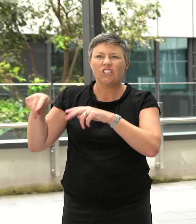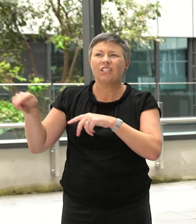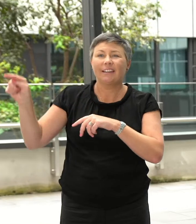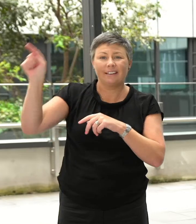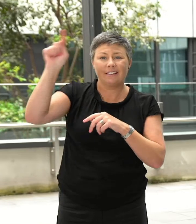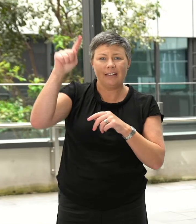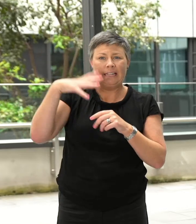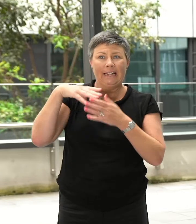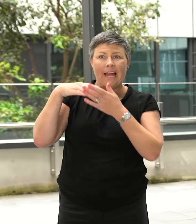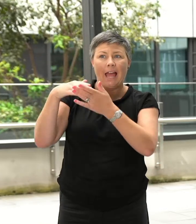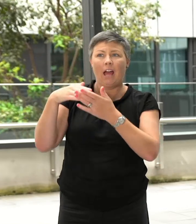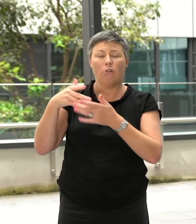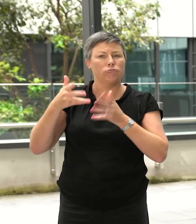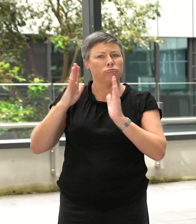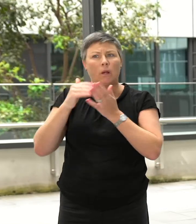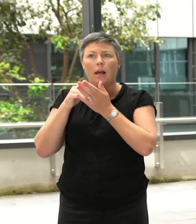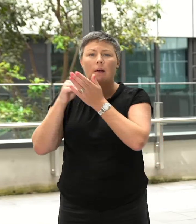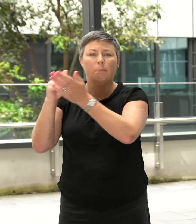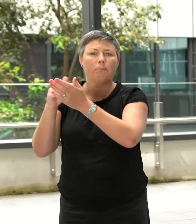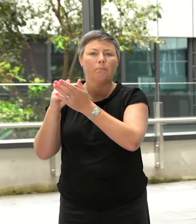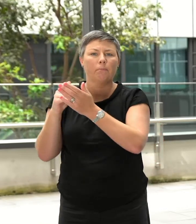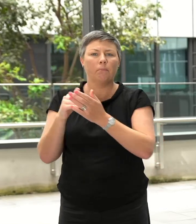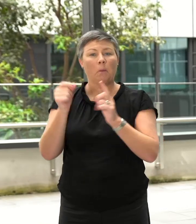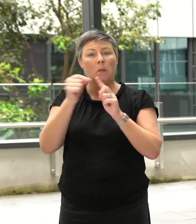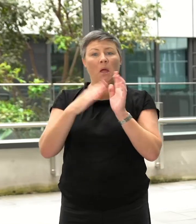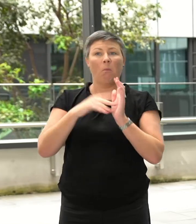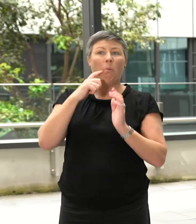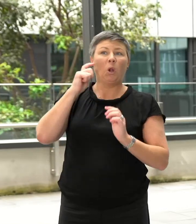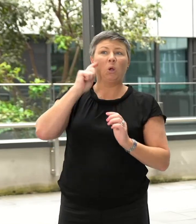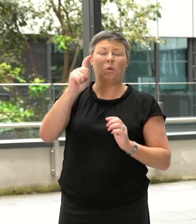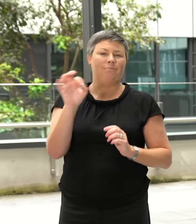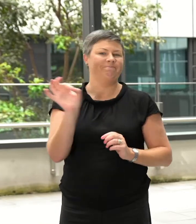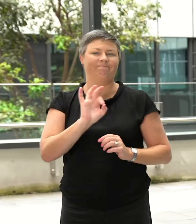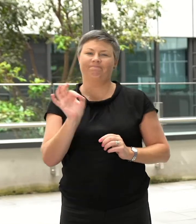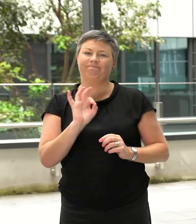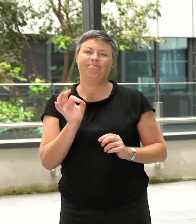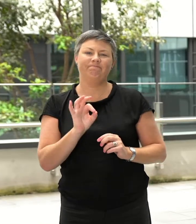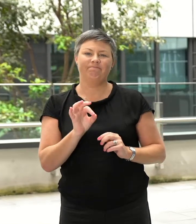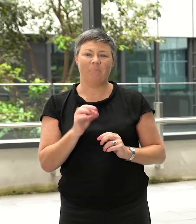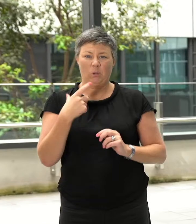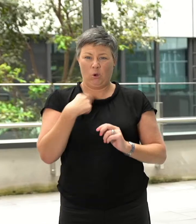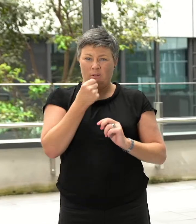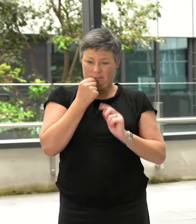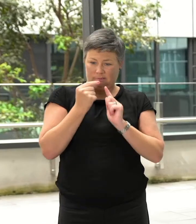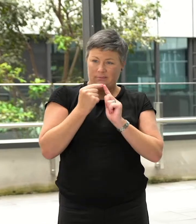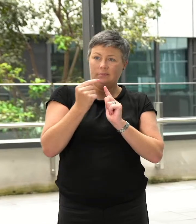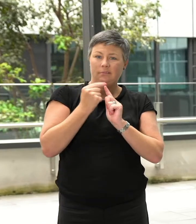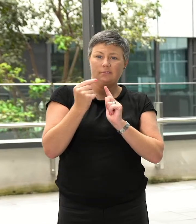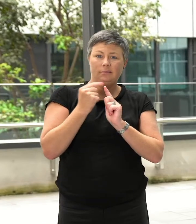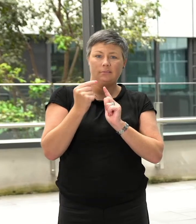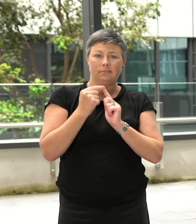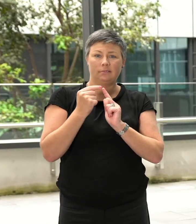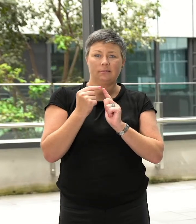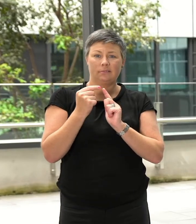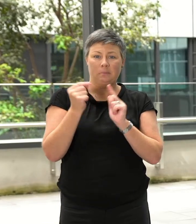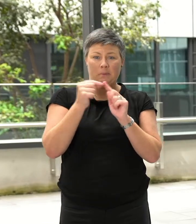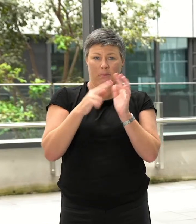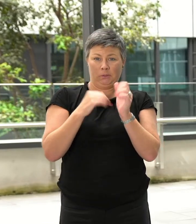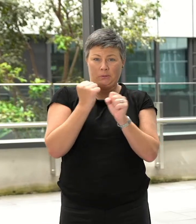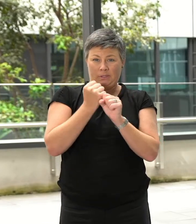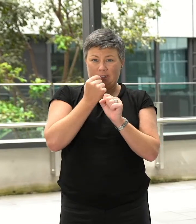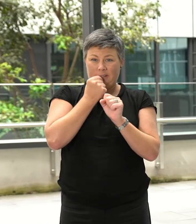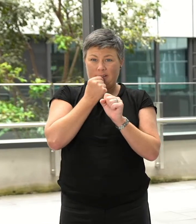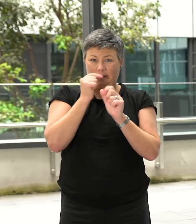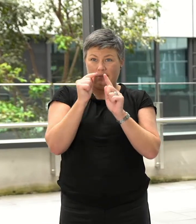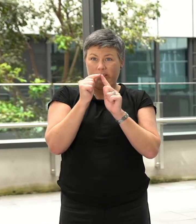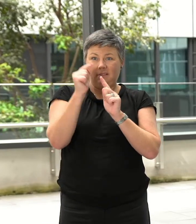don't think that they will ignore this situation. It's right on our doorstep. Papua New Guinea has very